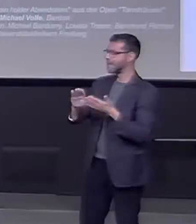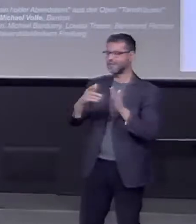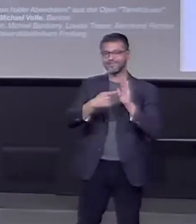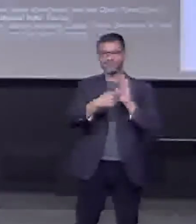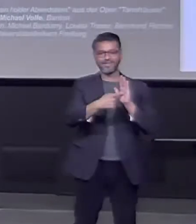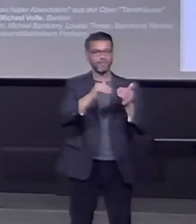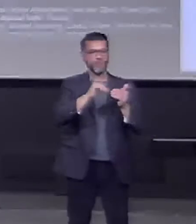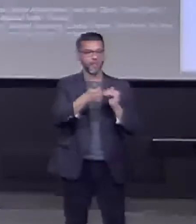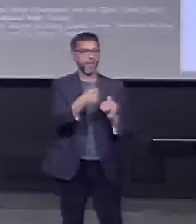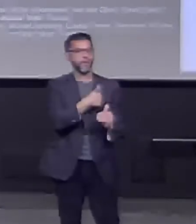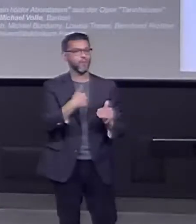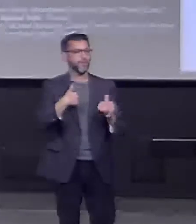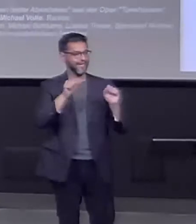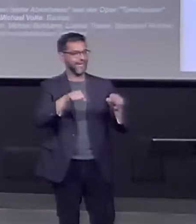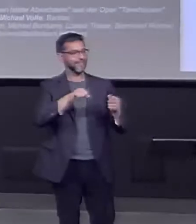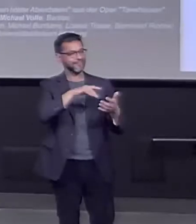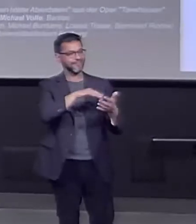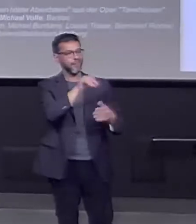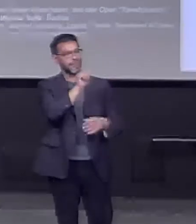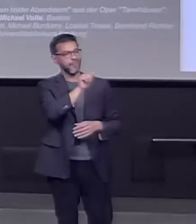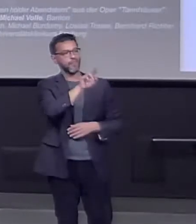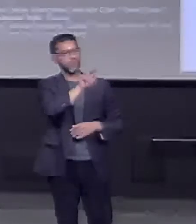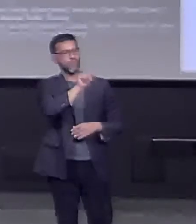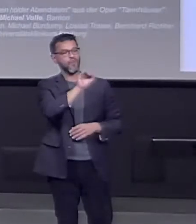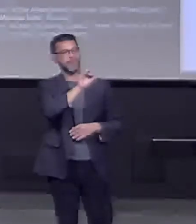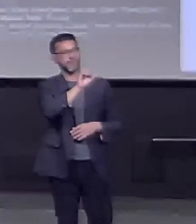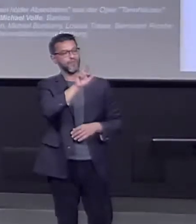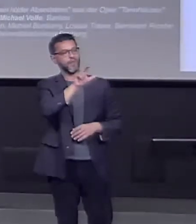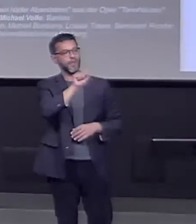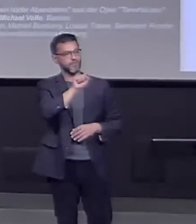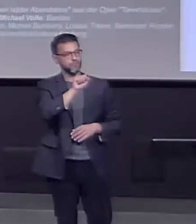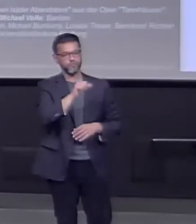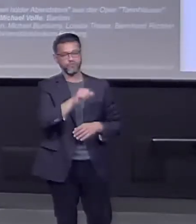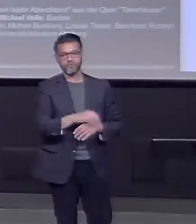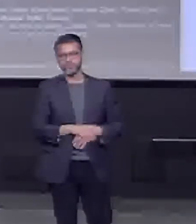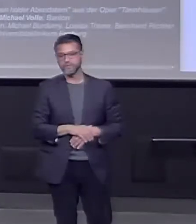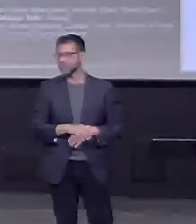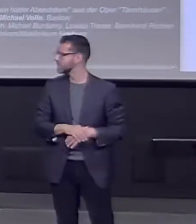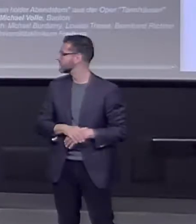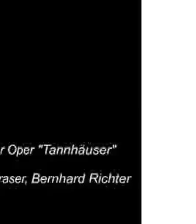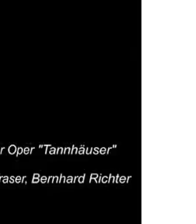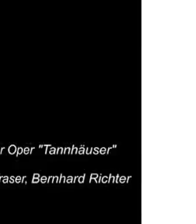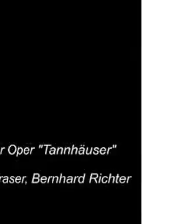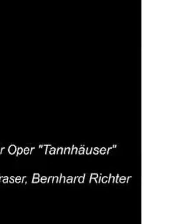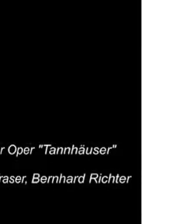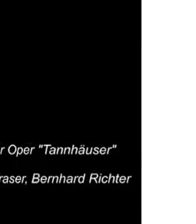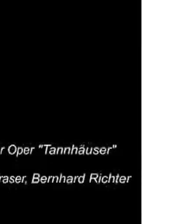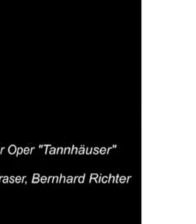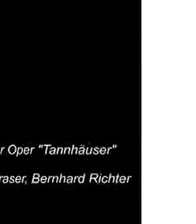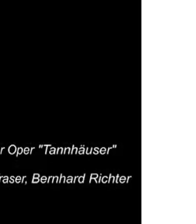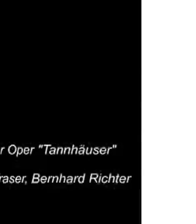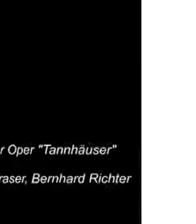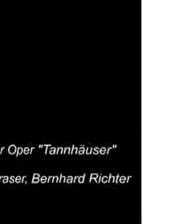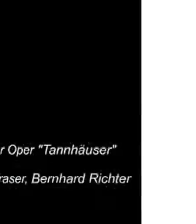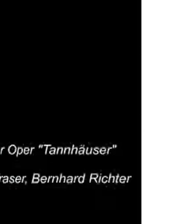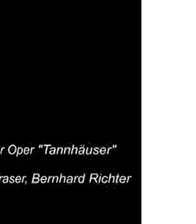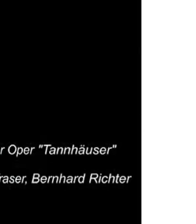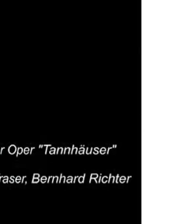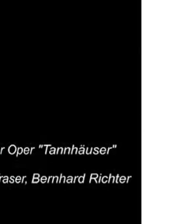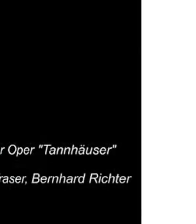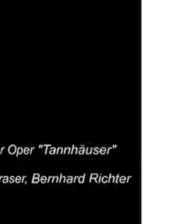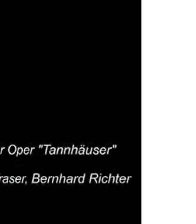how we can now study the articulators in the speech system, in the language system. I hope I'll be able to play